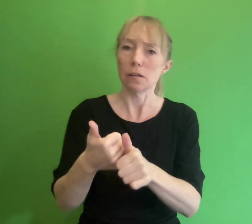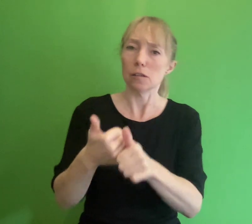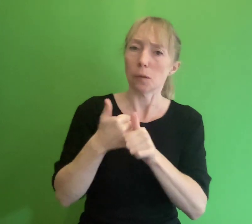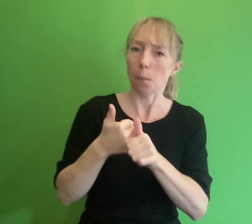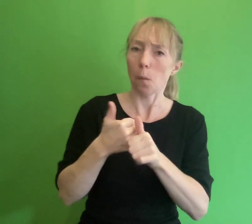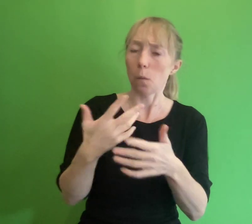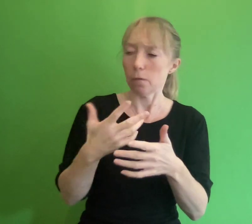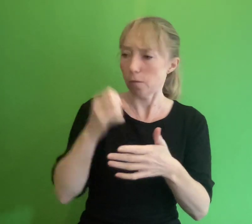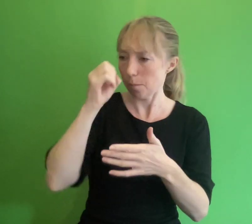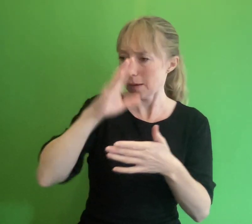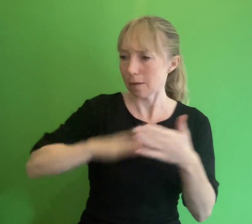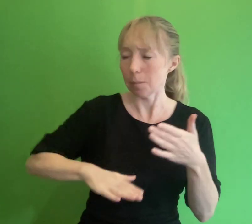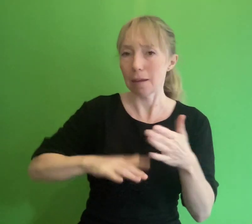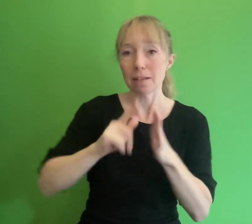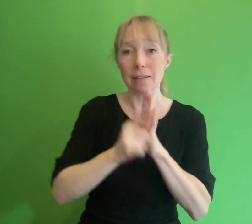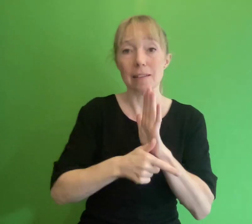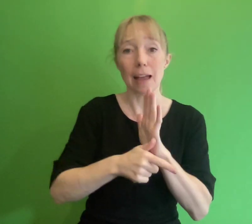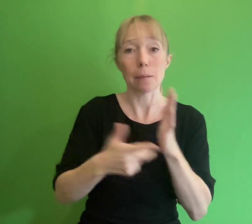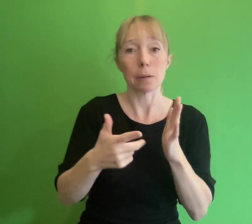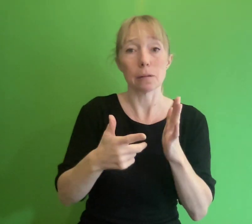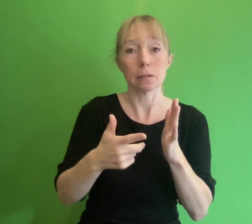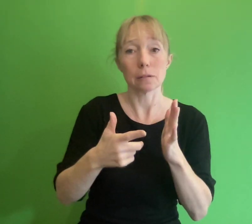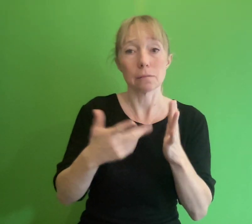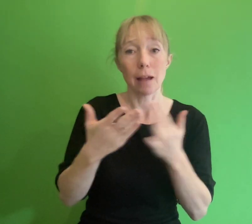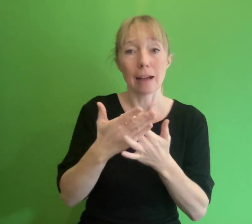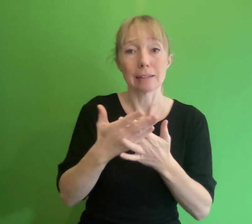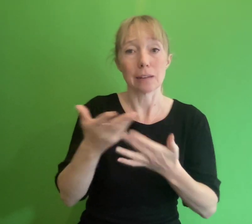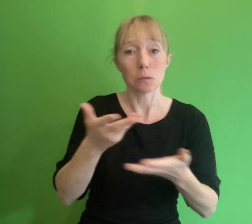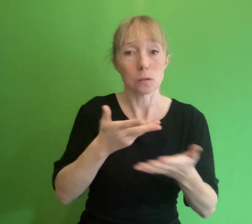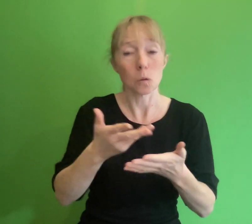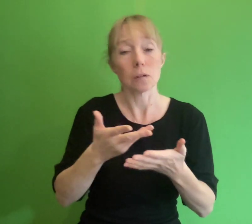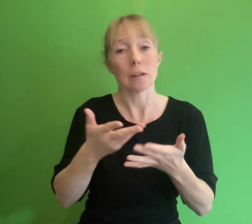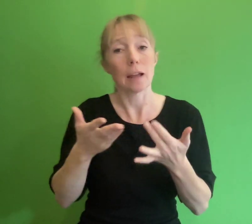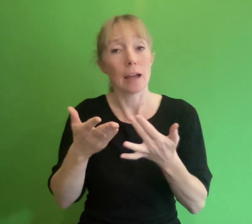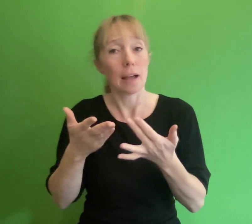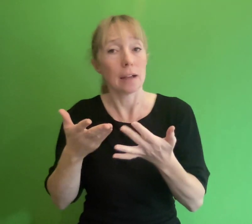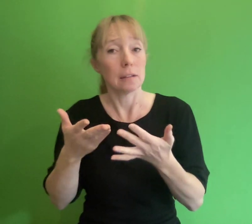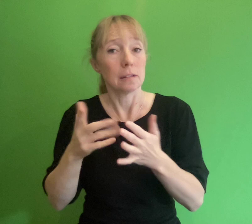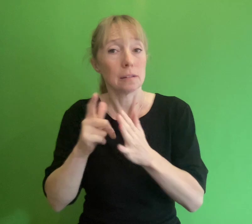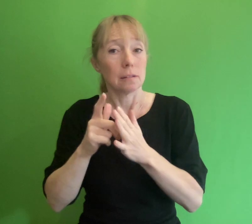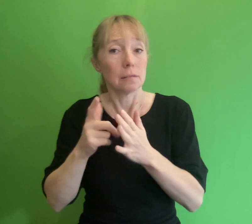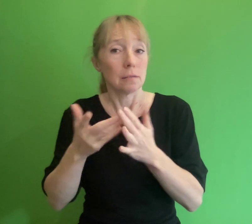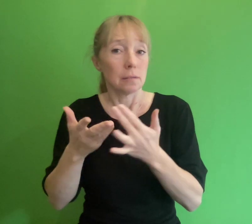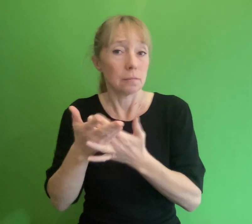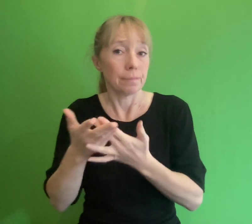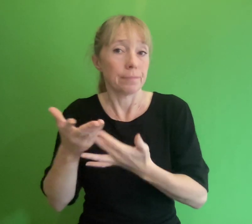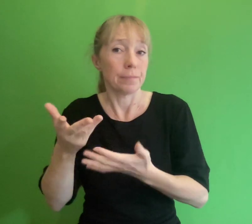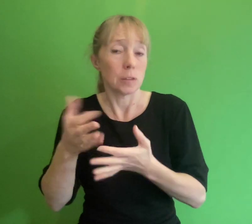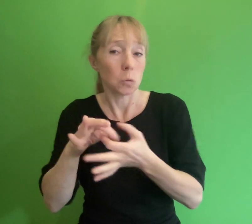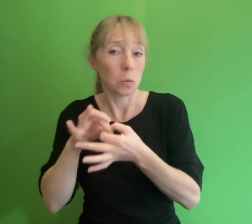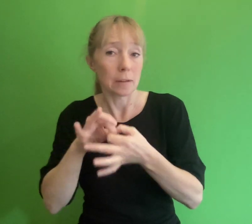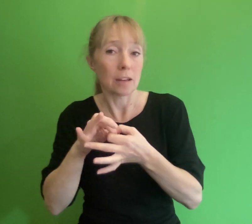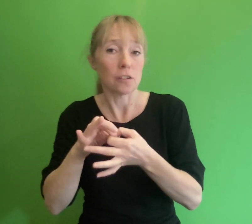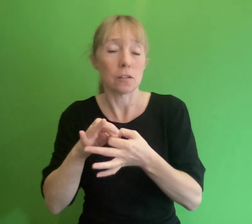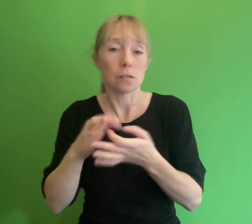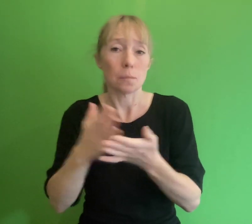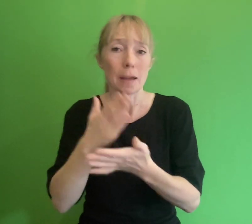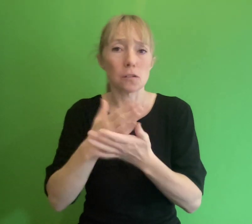access consultants and consultancy organisations in understanding how to effectively embed access not just within